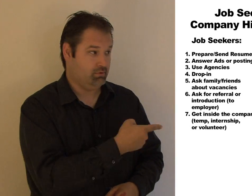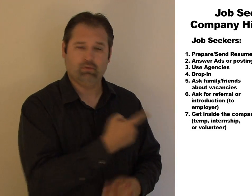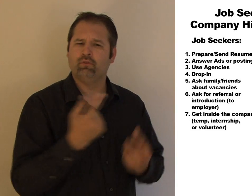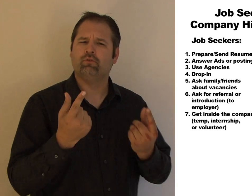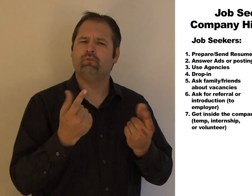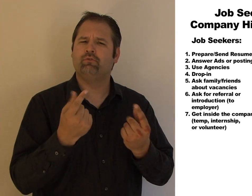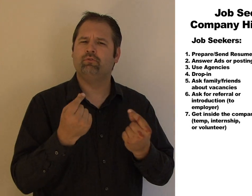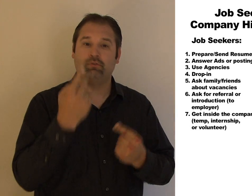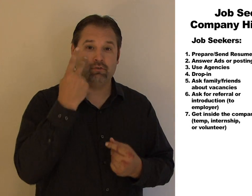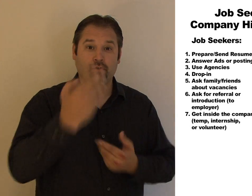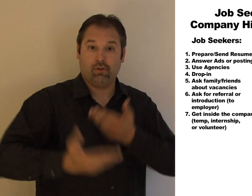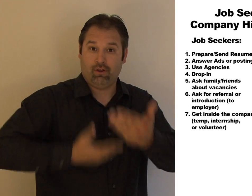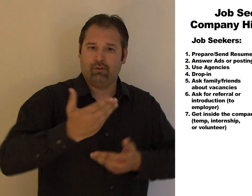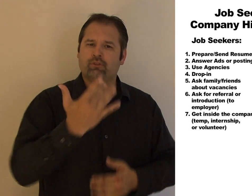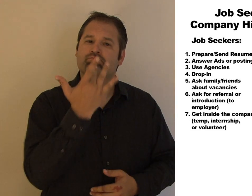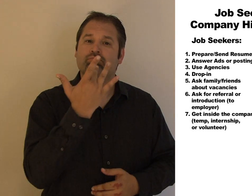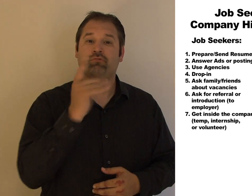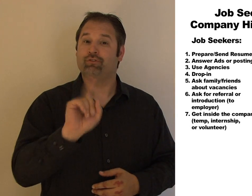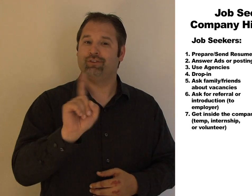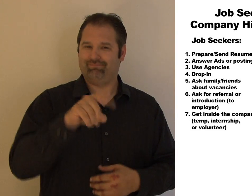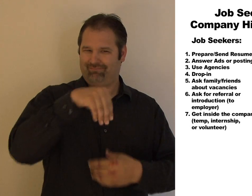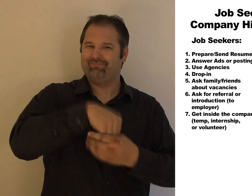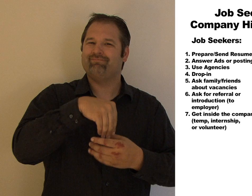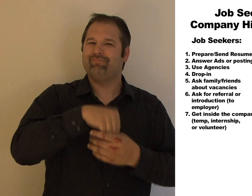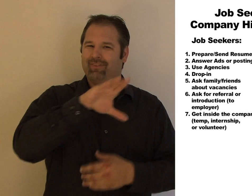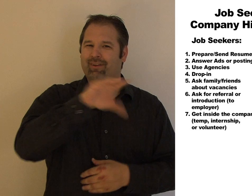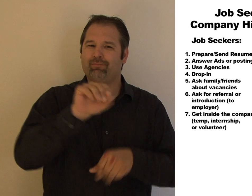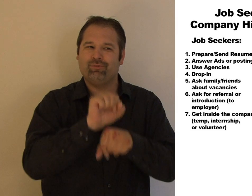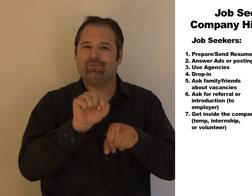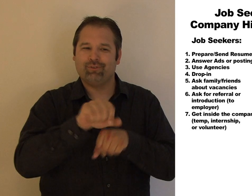while most employers prefer to hire from inside the company.